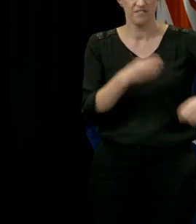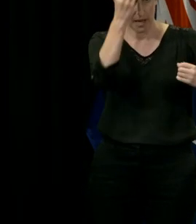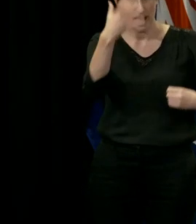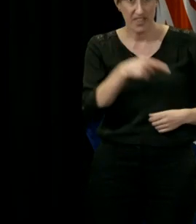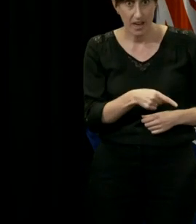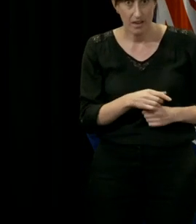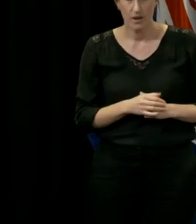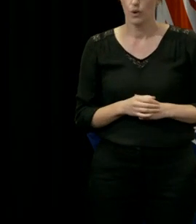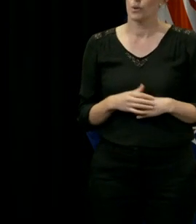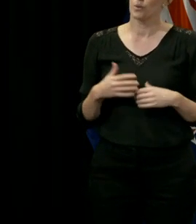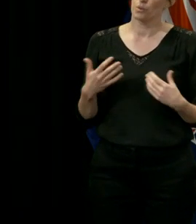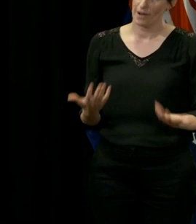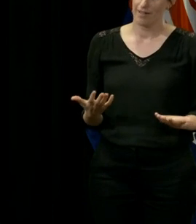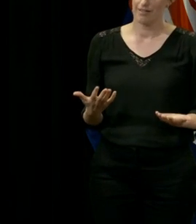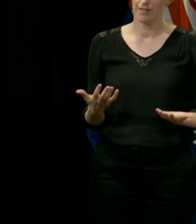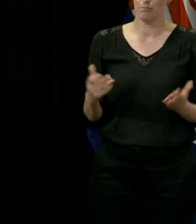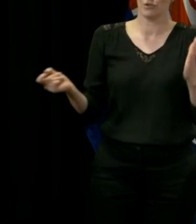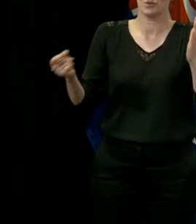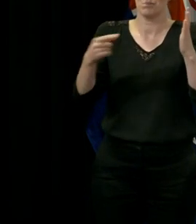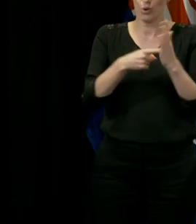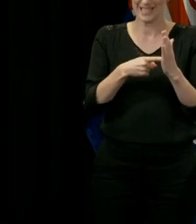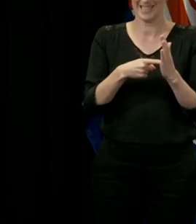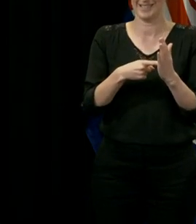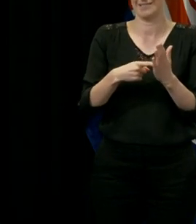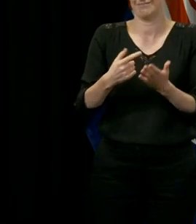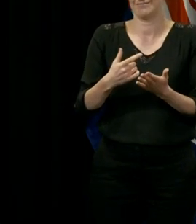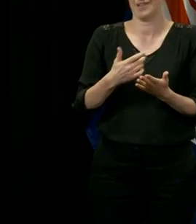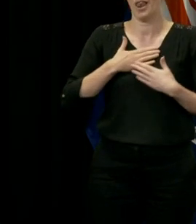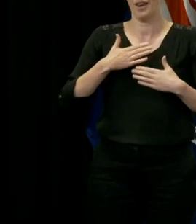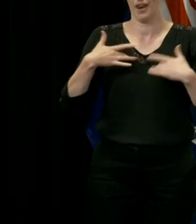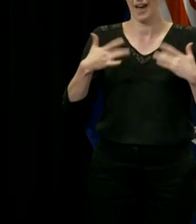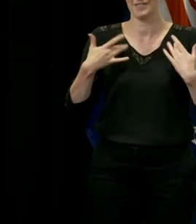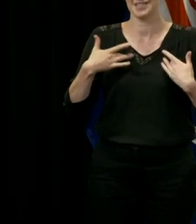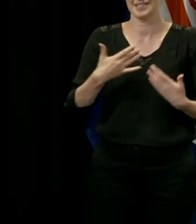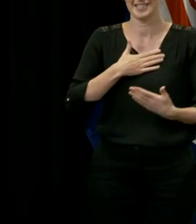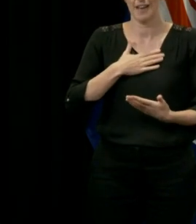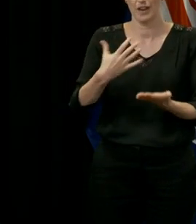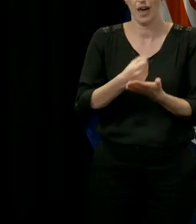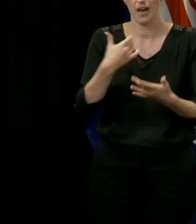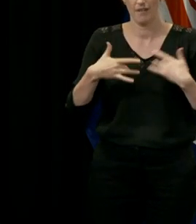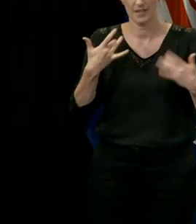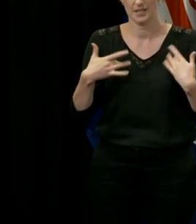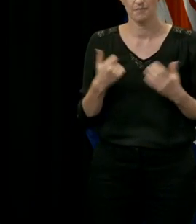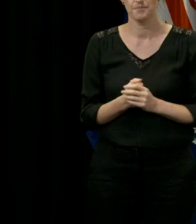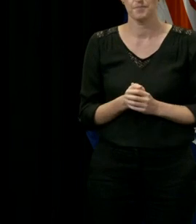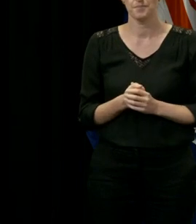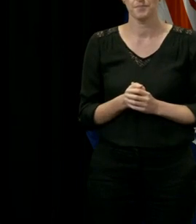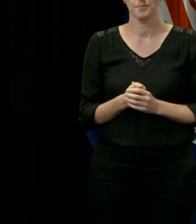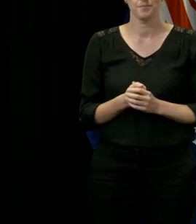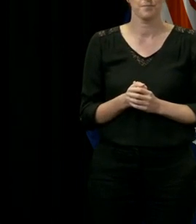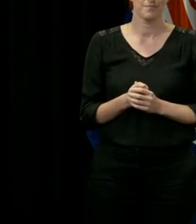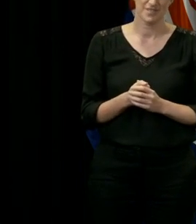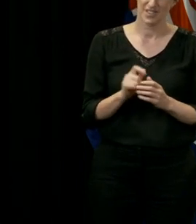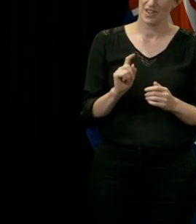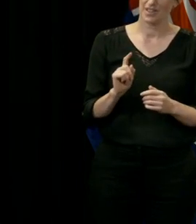saving lives. So we would have to make sure that if we had, for instance, people in buildings, of course, we've got to make sure our